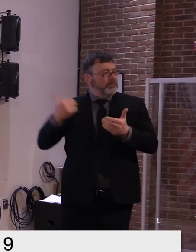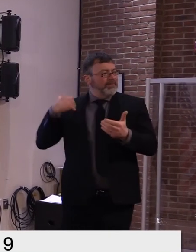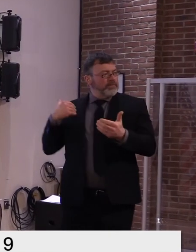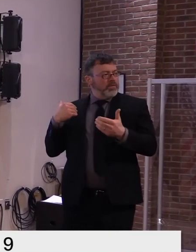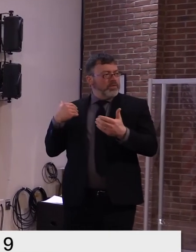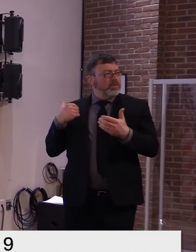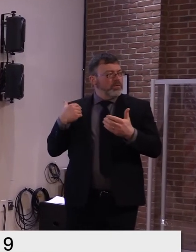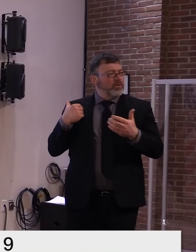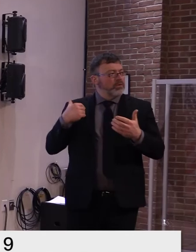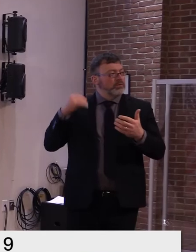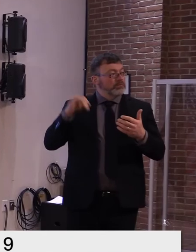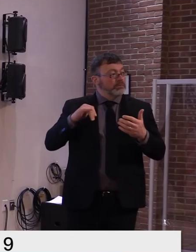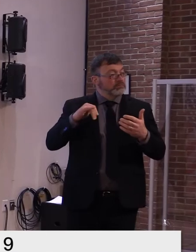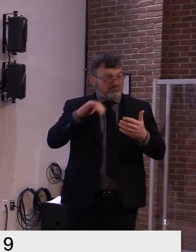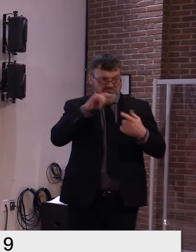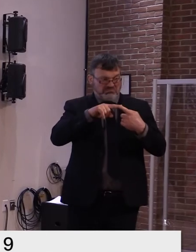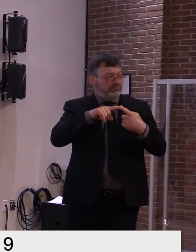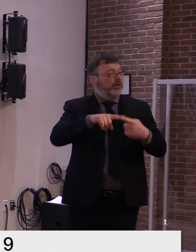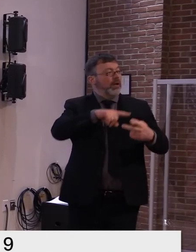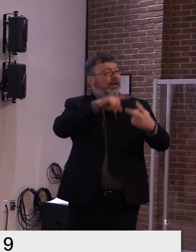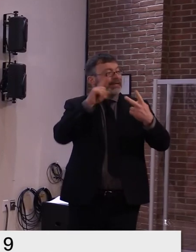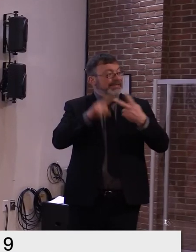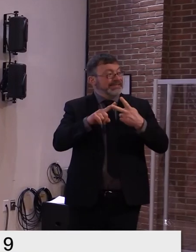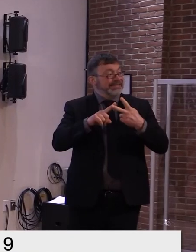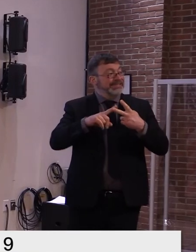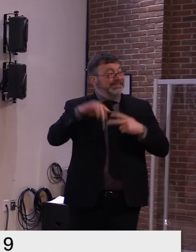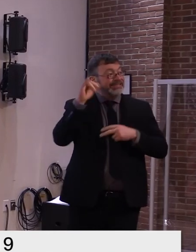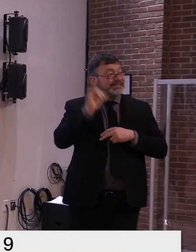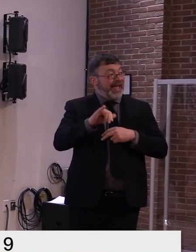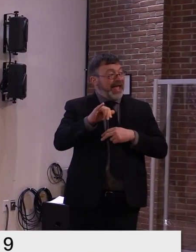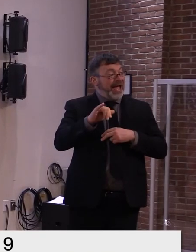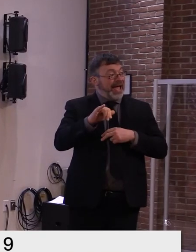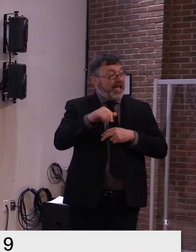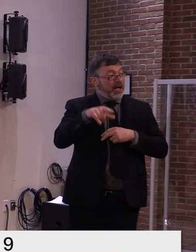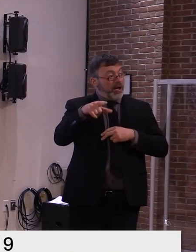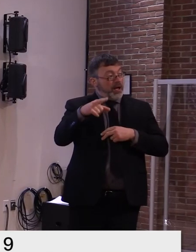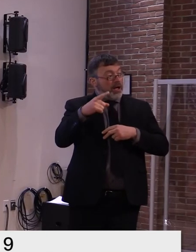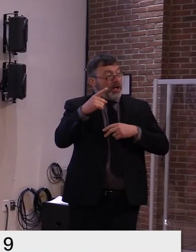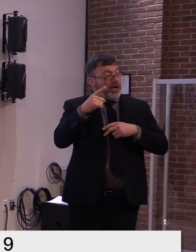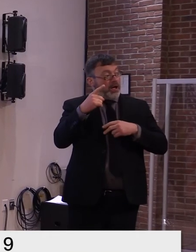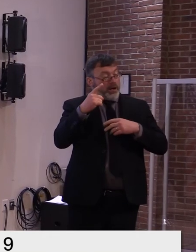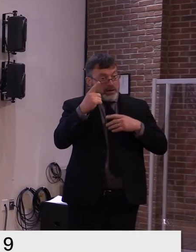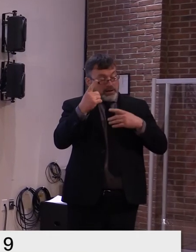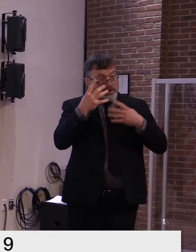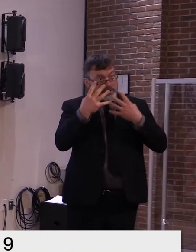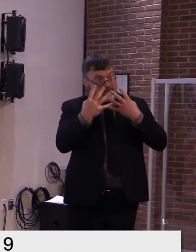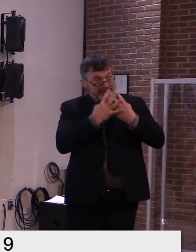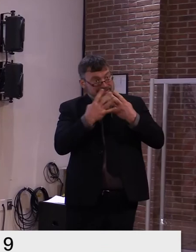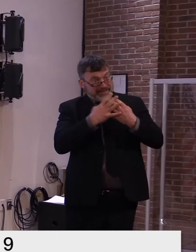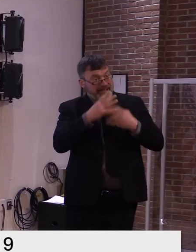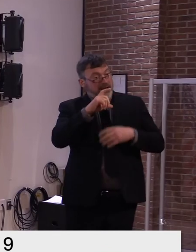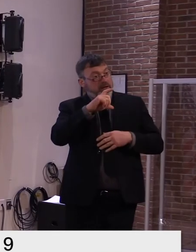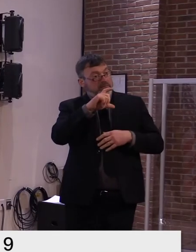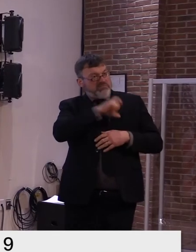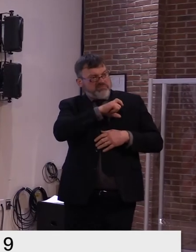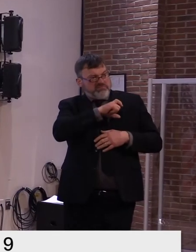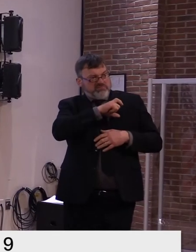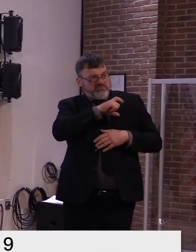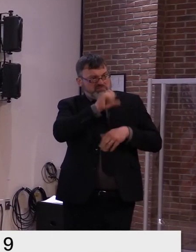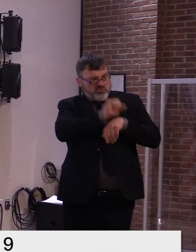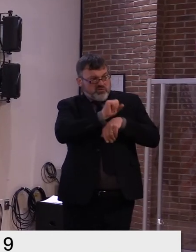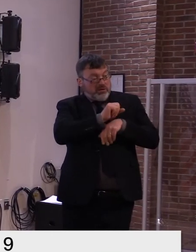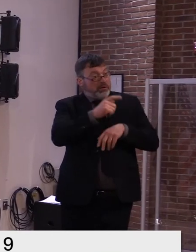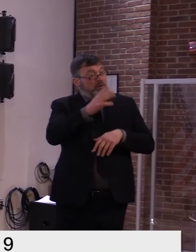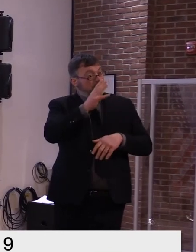they in the current phase of EMS, or is there any consideration for bumping them up in the queue?